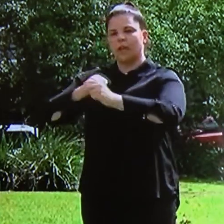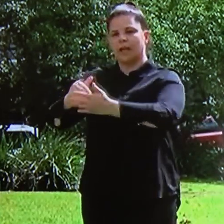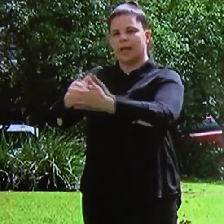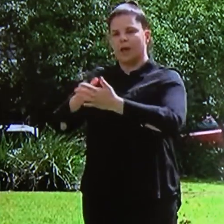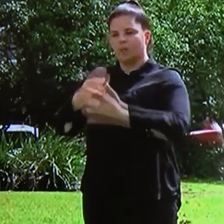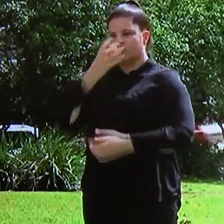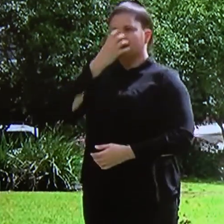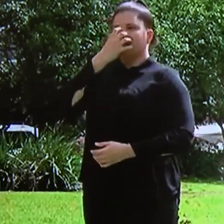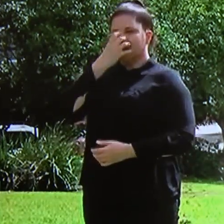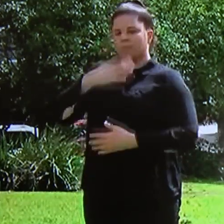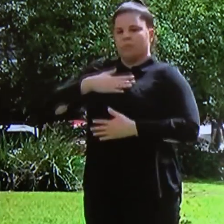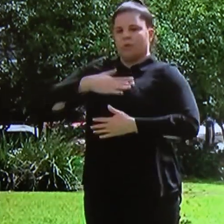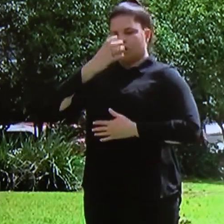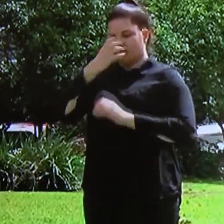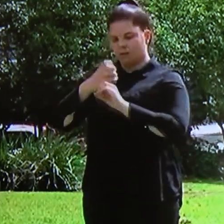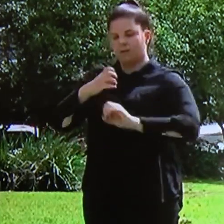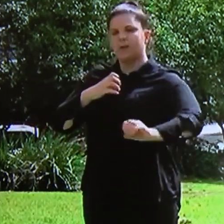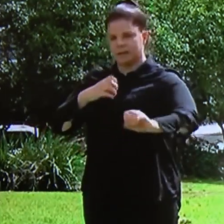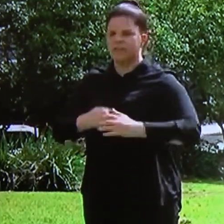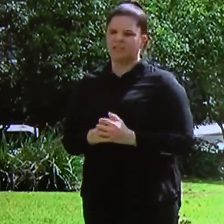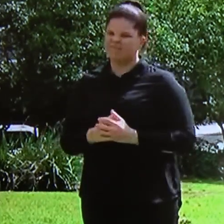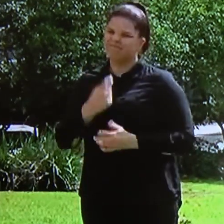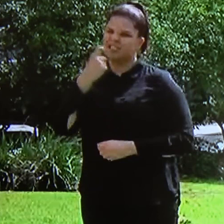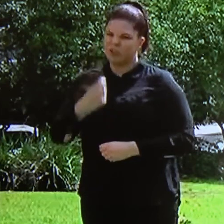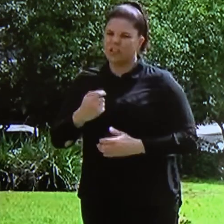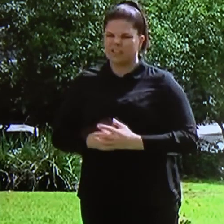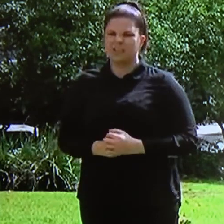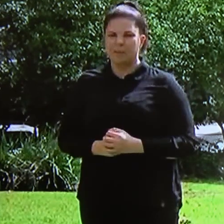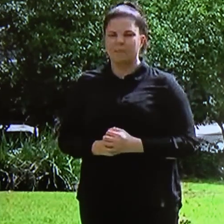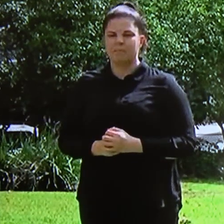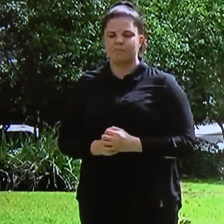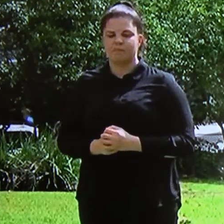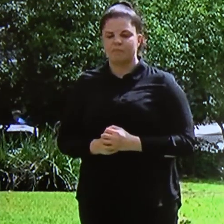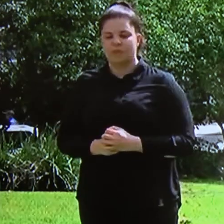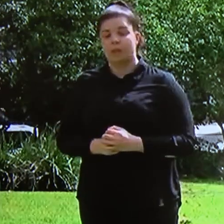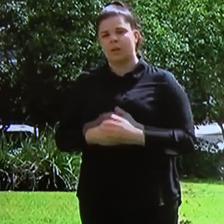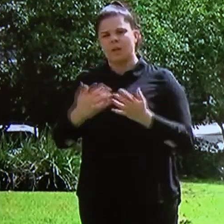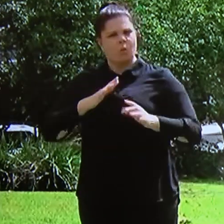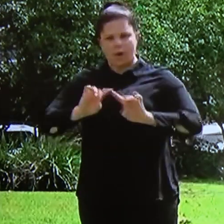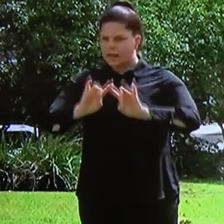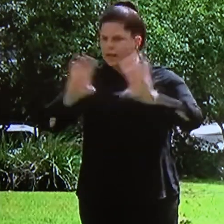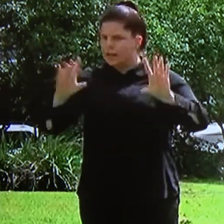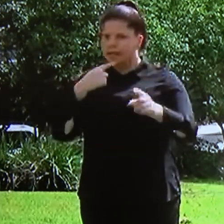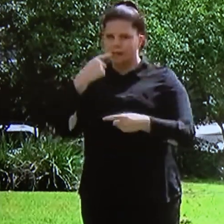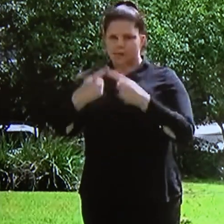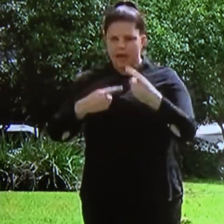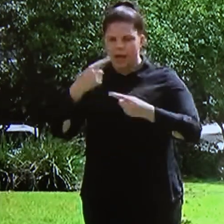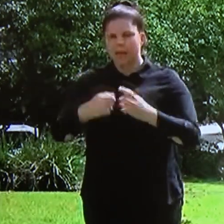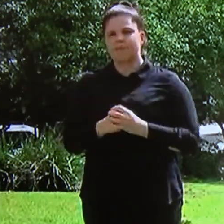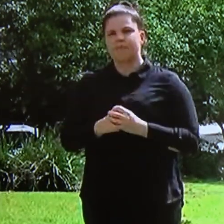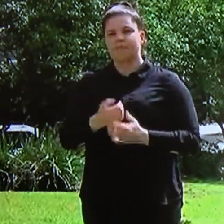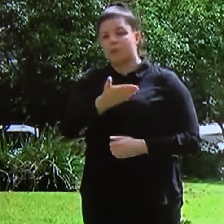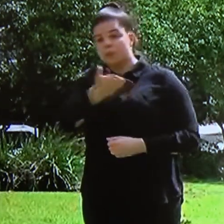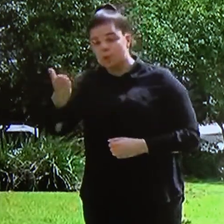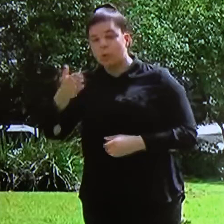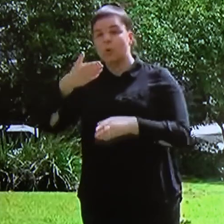is quite serious. I want to give a very clear message today to staff in